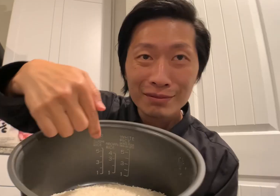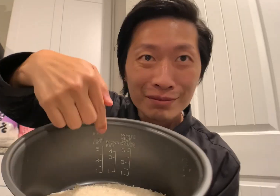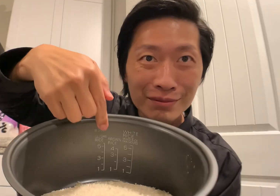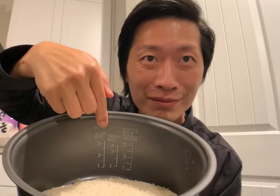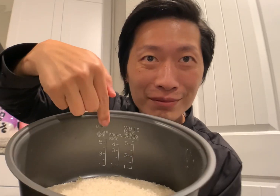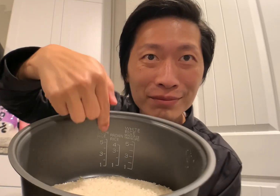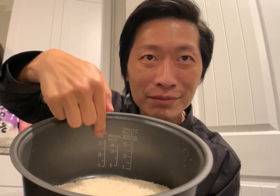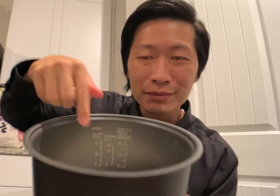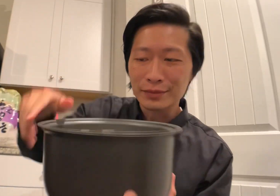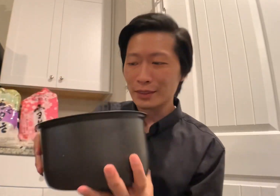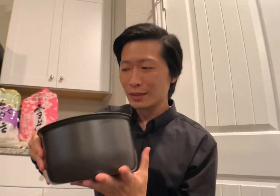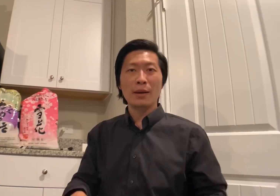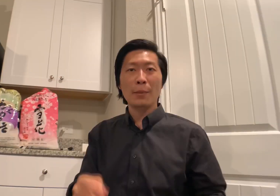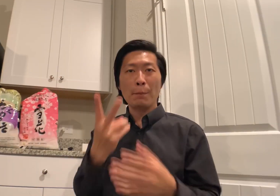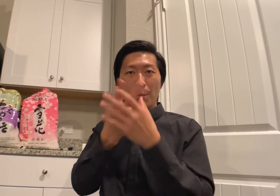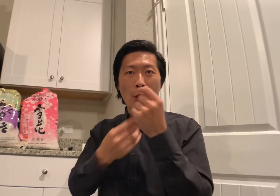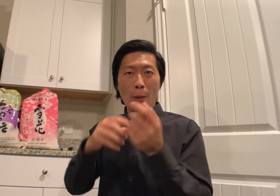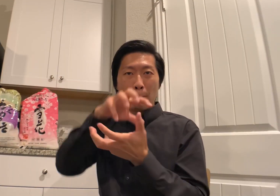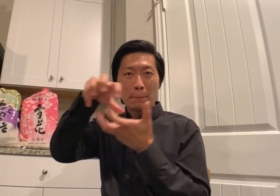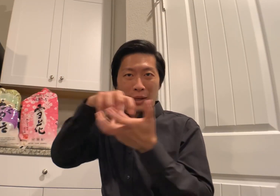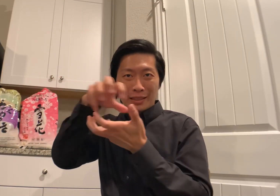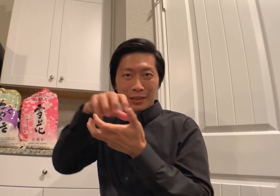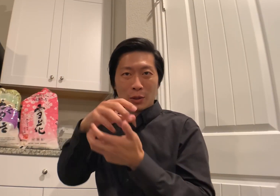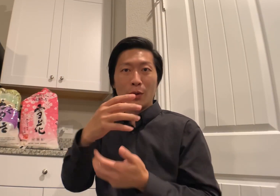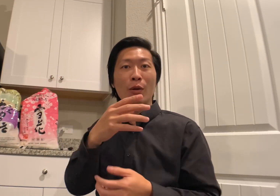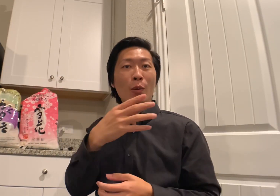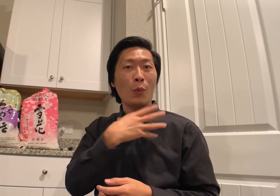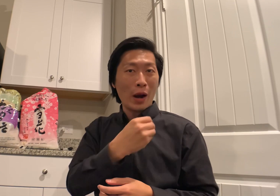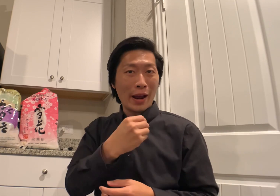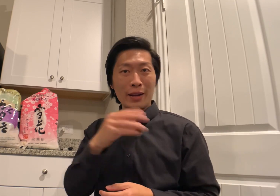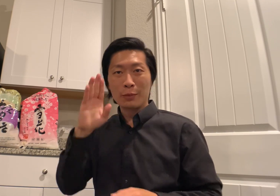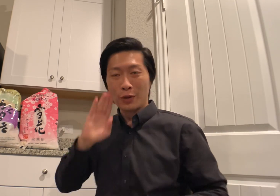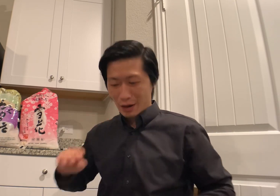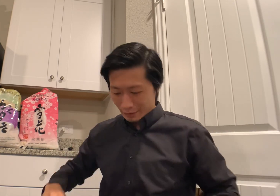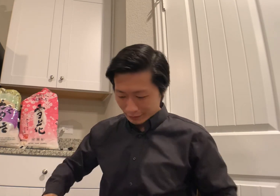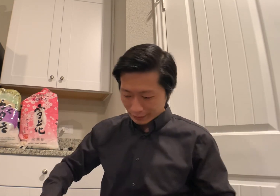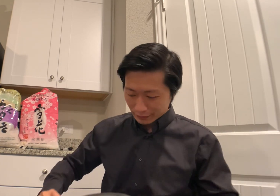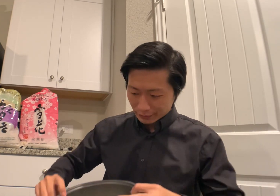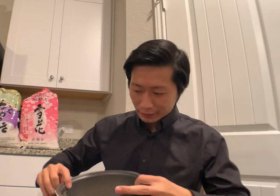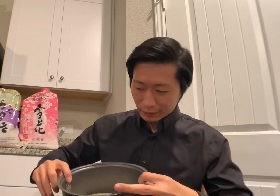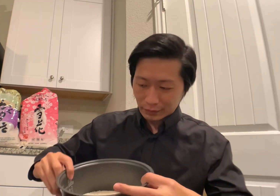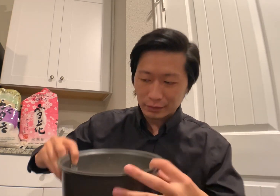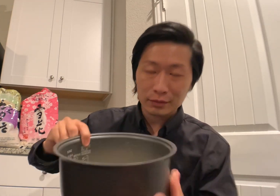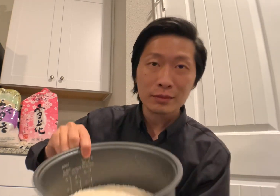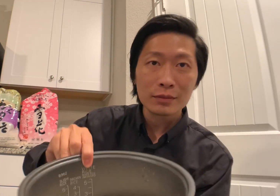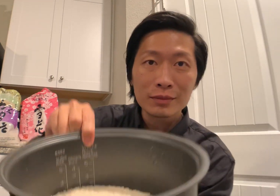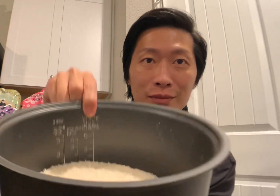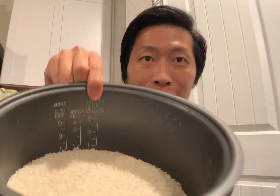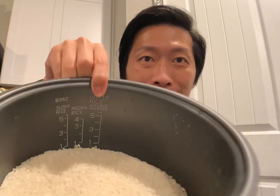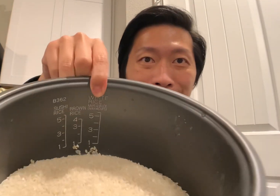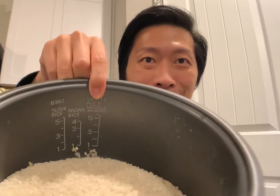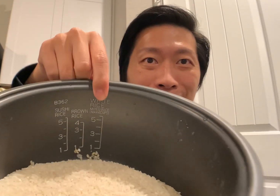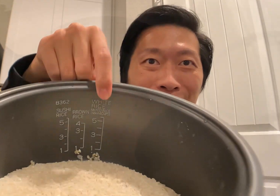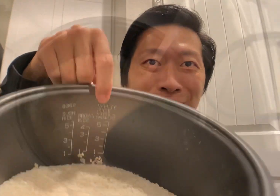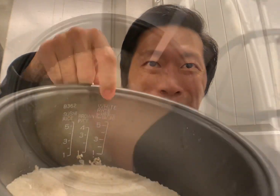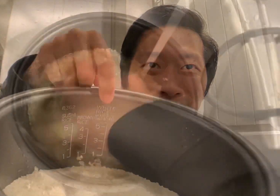The rice cooker has the measurement for how much water you should add to your cups, and this particular rice cooker